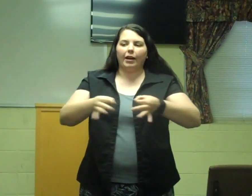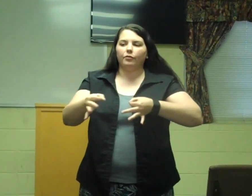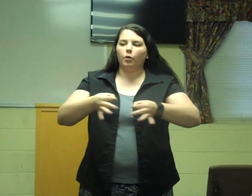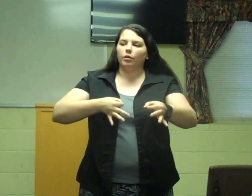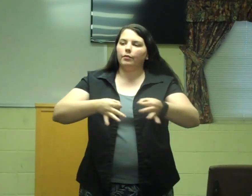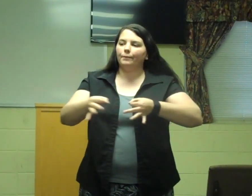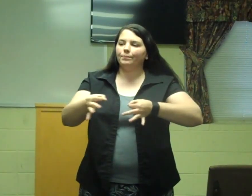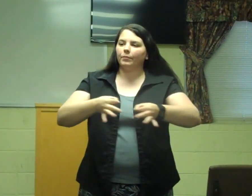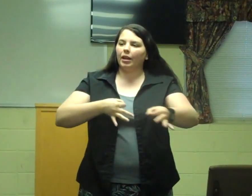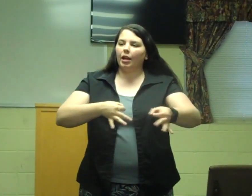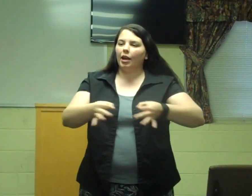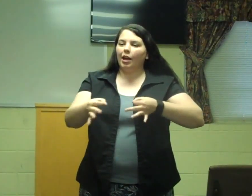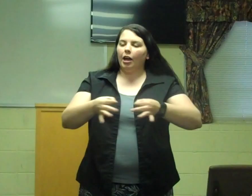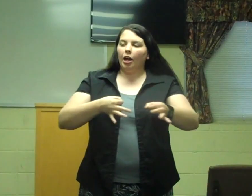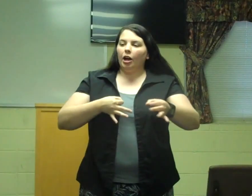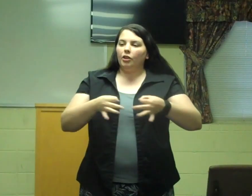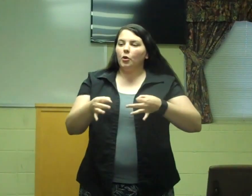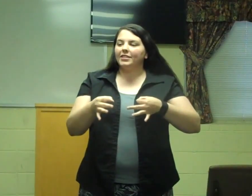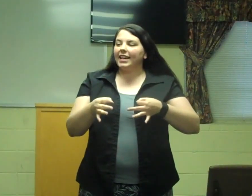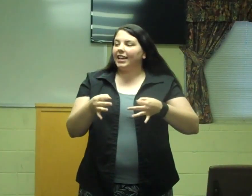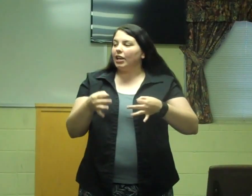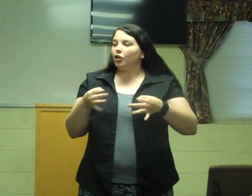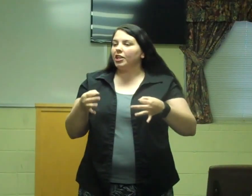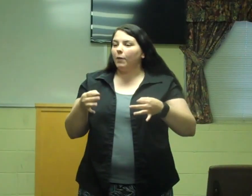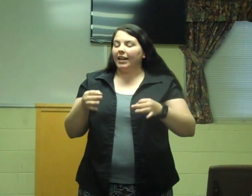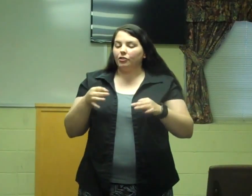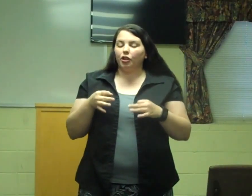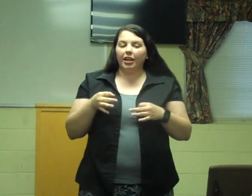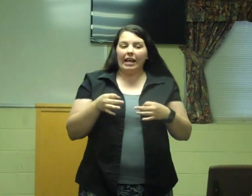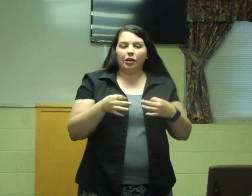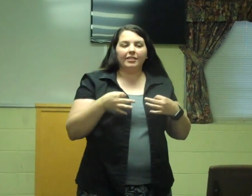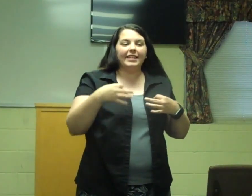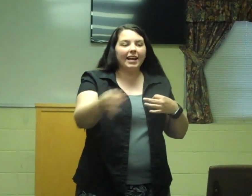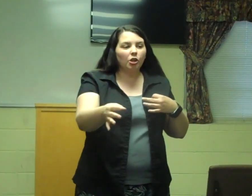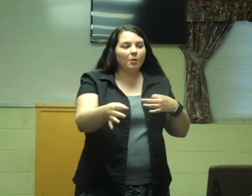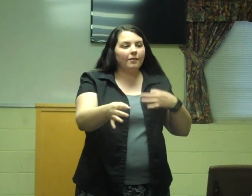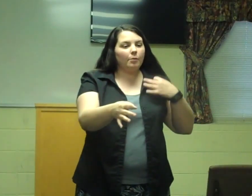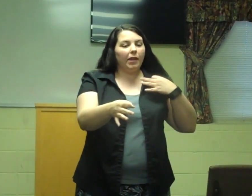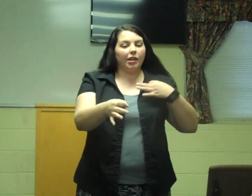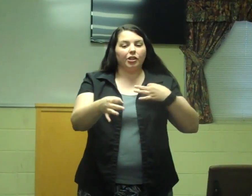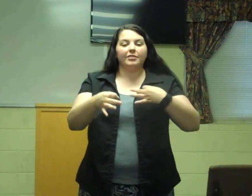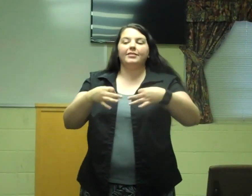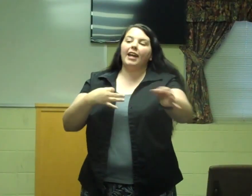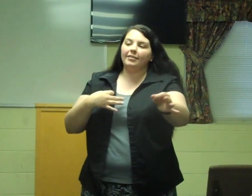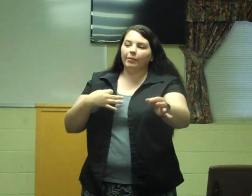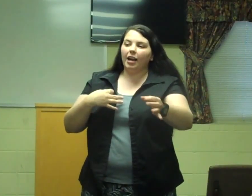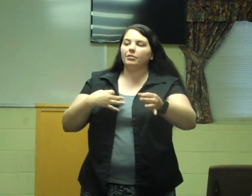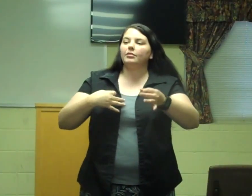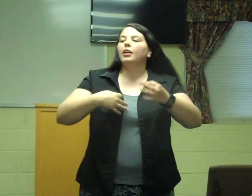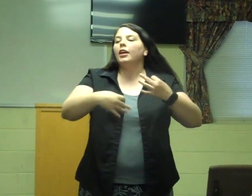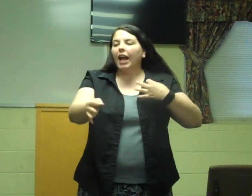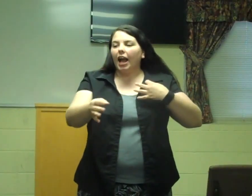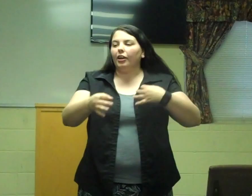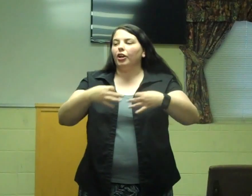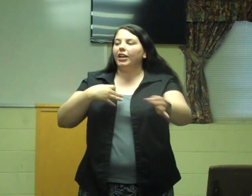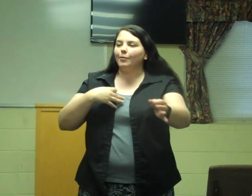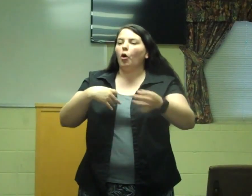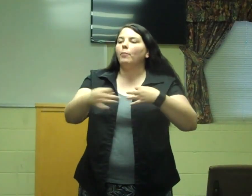back and forth. So it's like you're explaining. So you're going to say a little bit of something, and you're going to say something else, and you're going to keep going